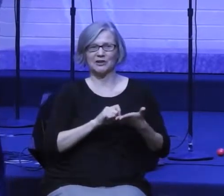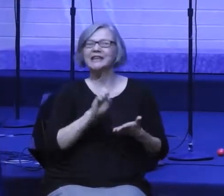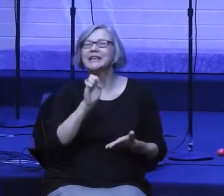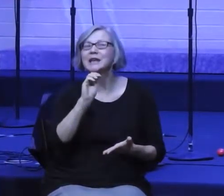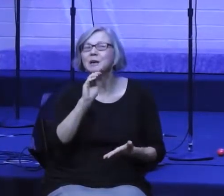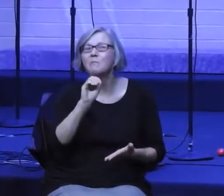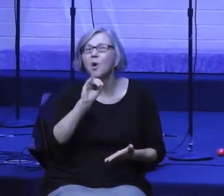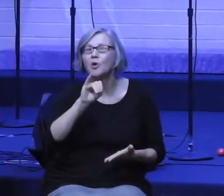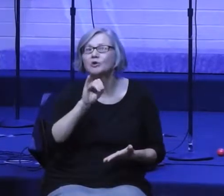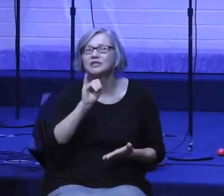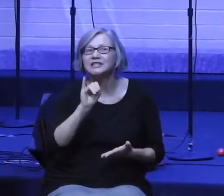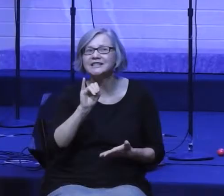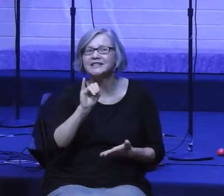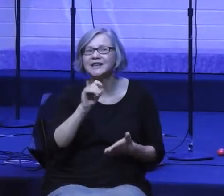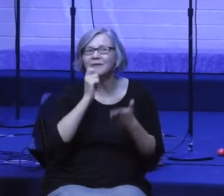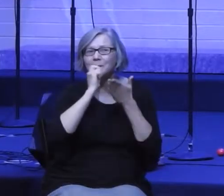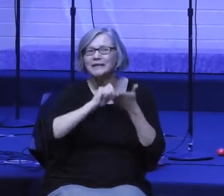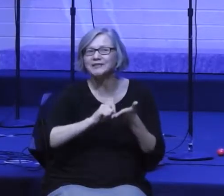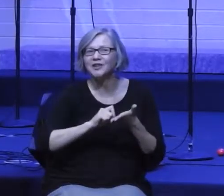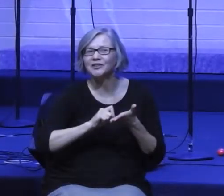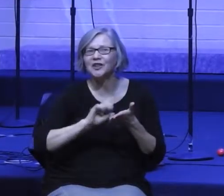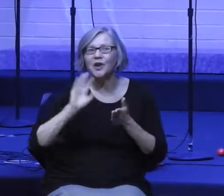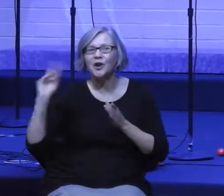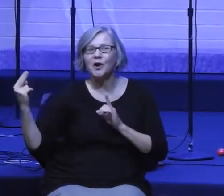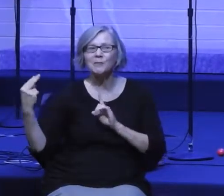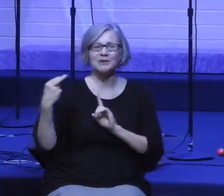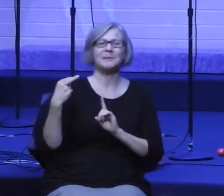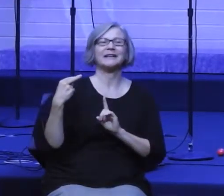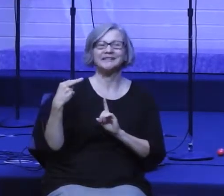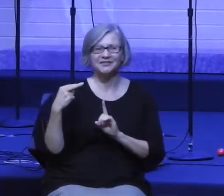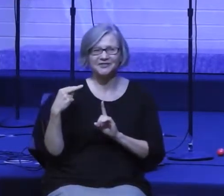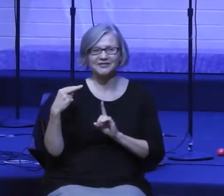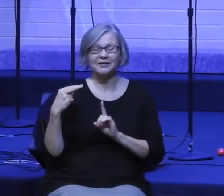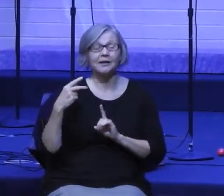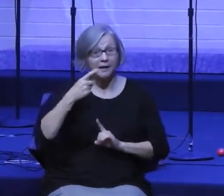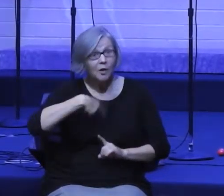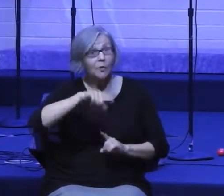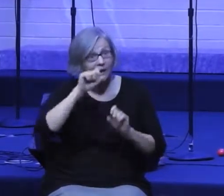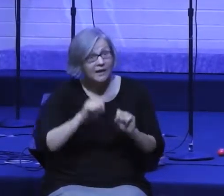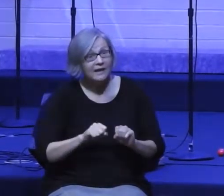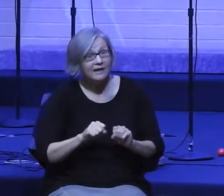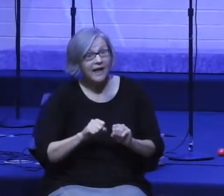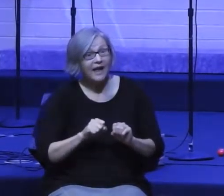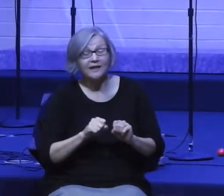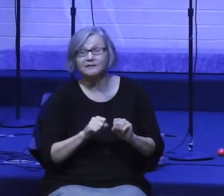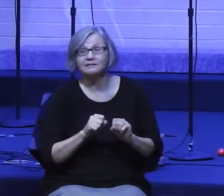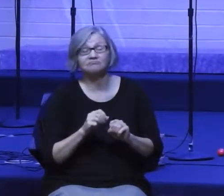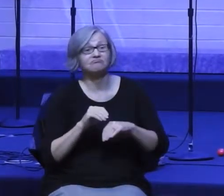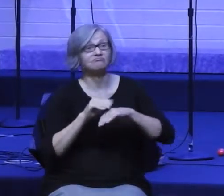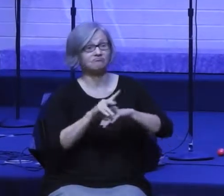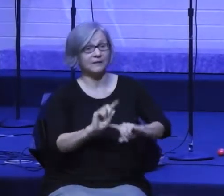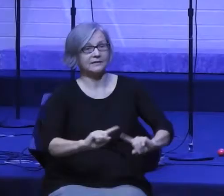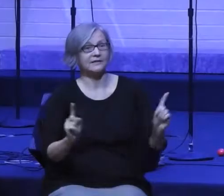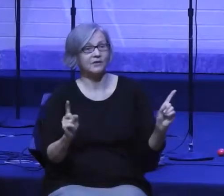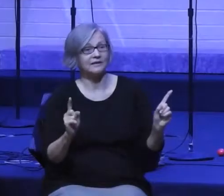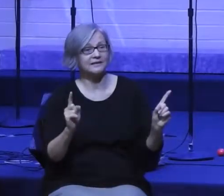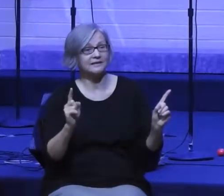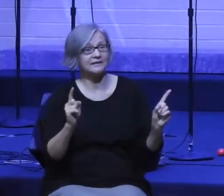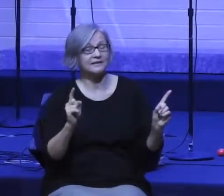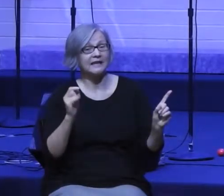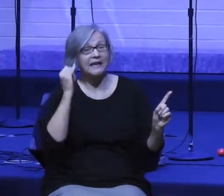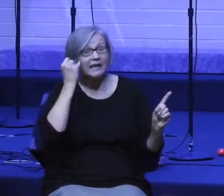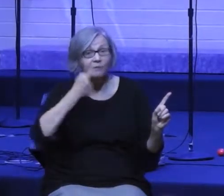grade class, and I get a Facebook message. Dear Carl, happy birthday. Here's your digital pencil.